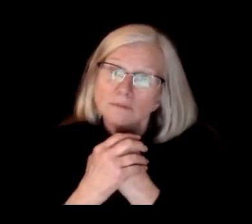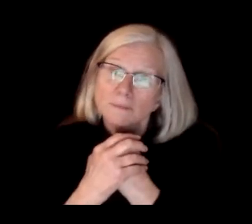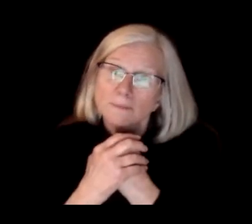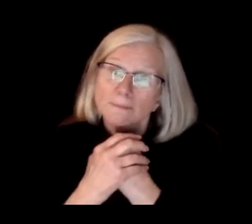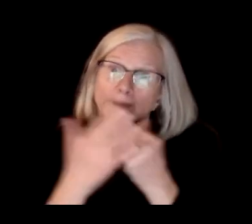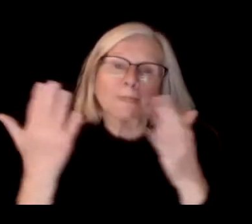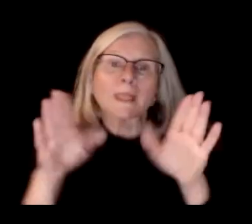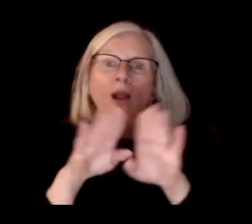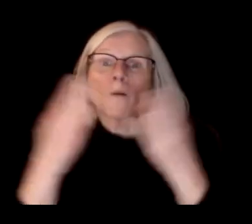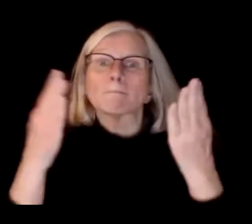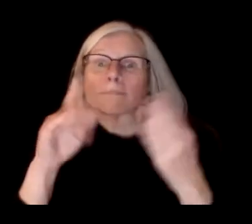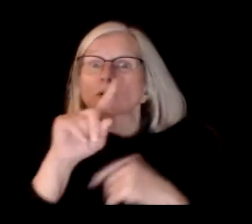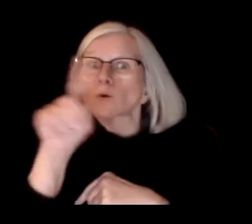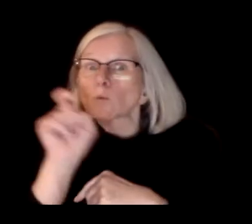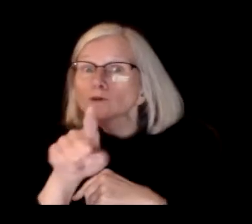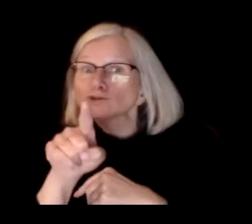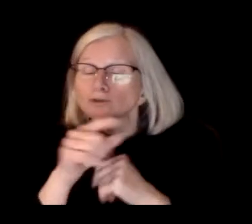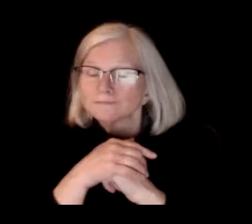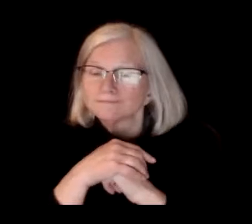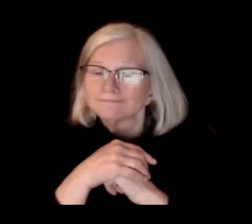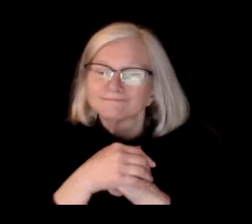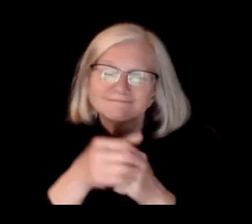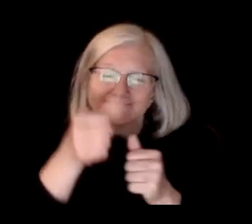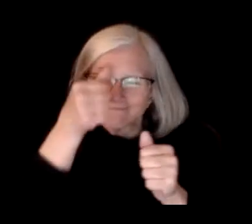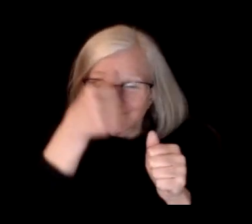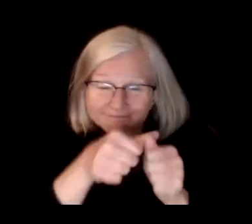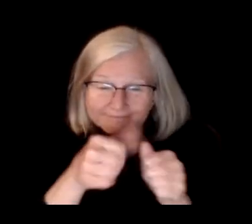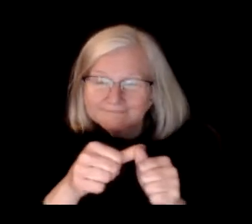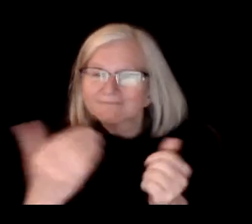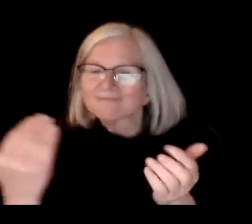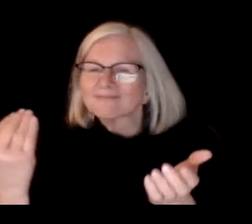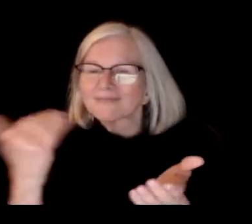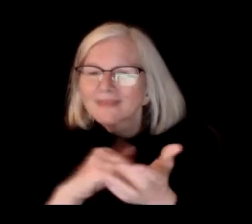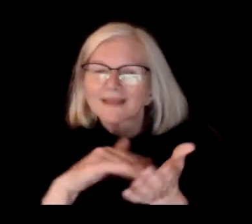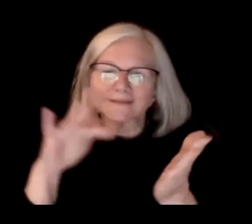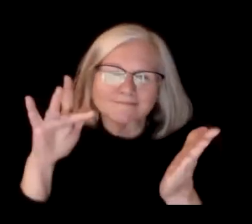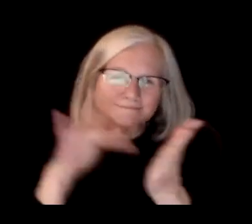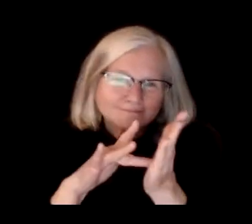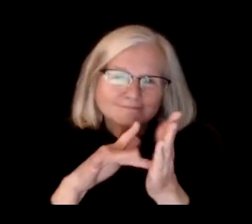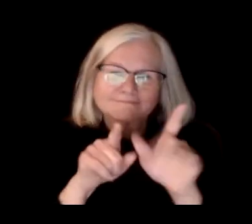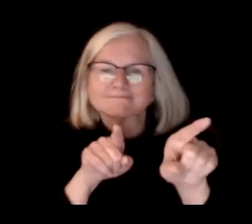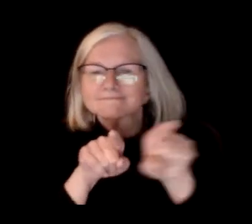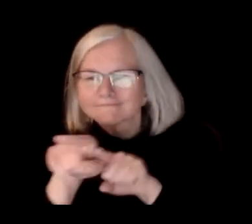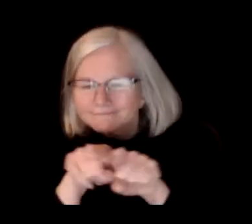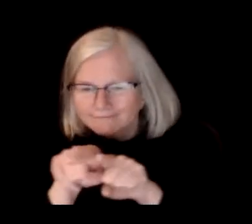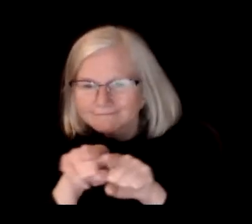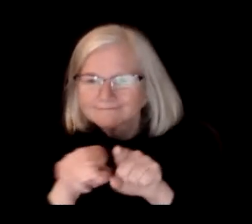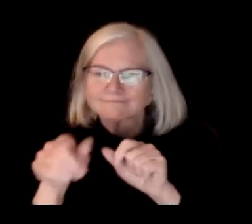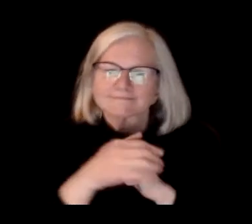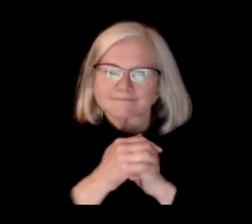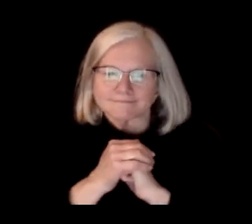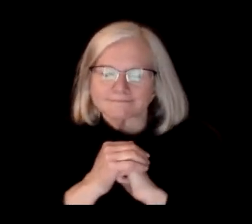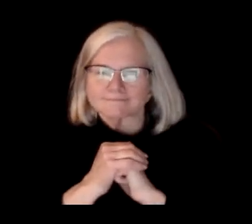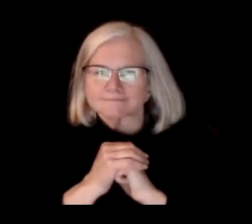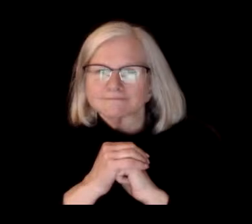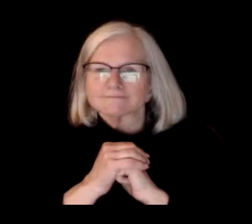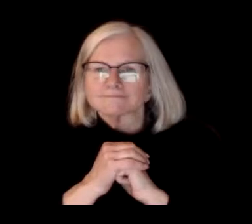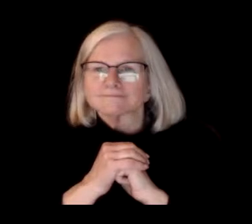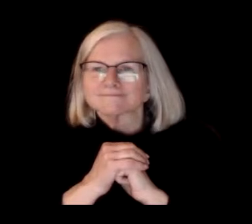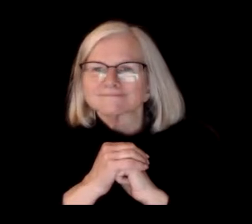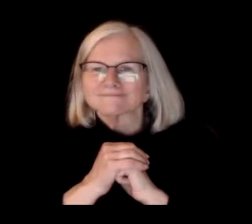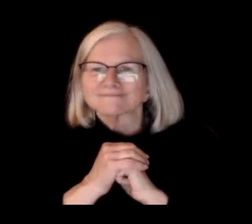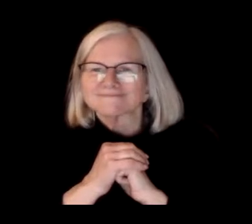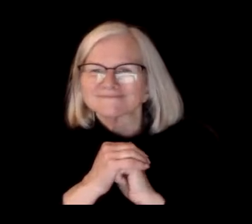At this time, I would like to remind everyone, in order to ask a question, press star, then number 1 on your telephone keypad.